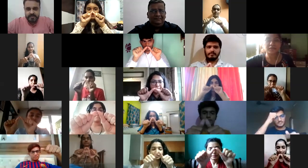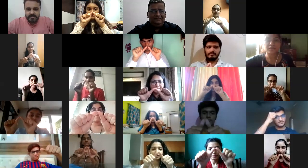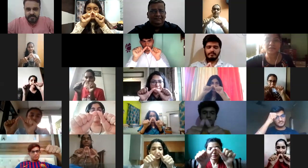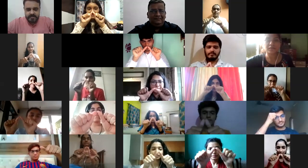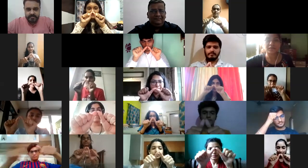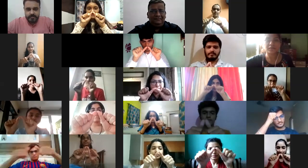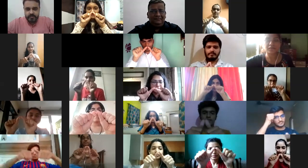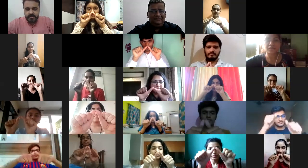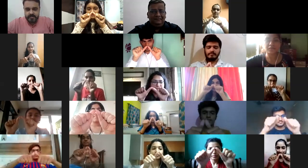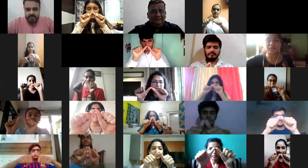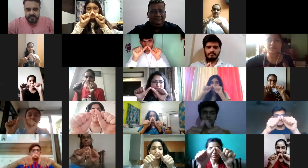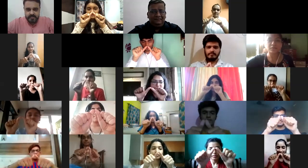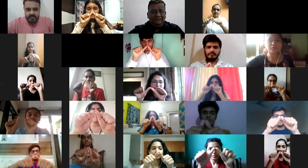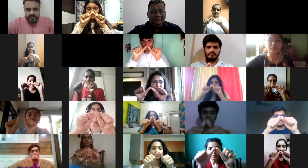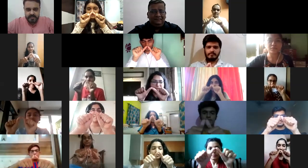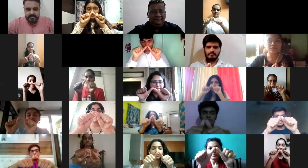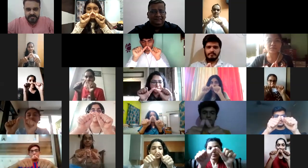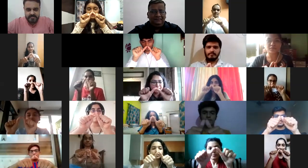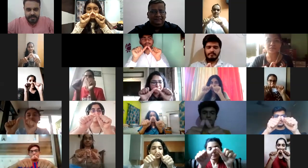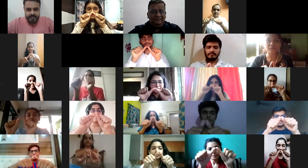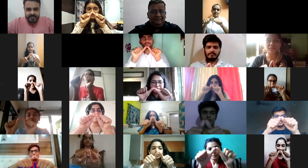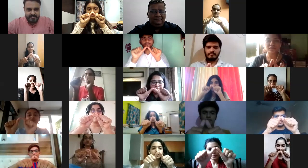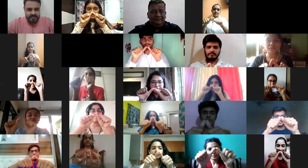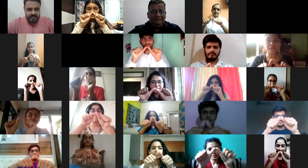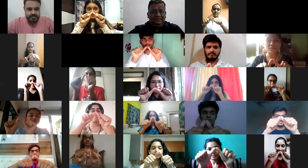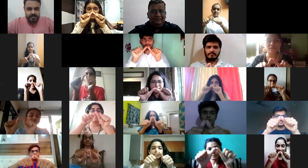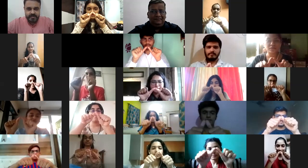in the frame of your device's camera. A, perfect.